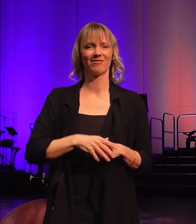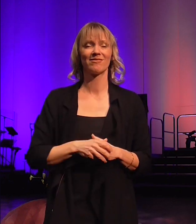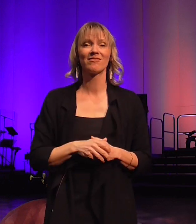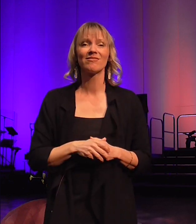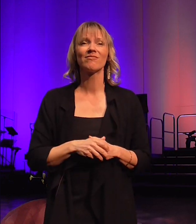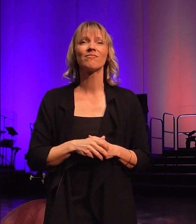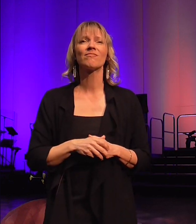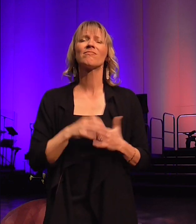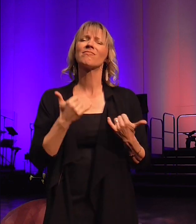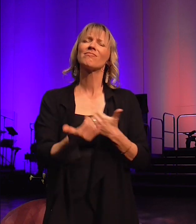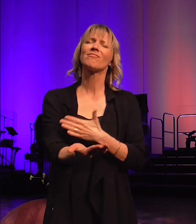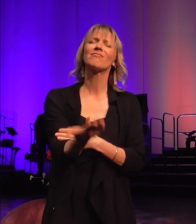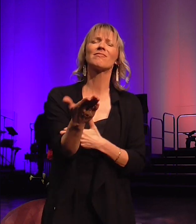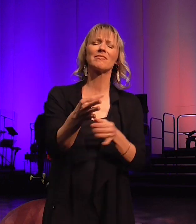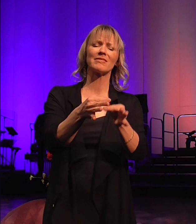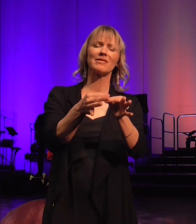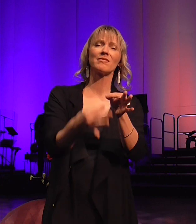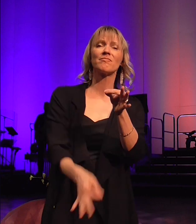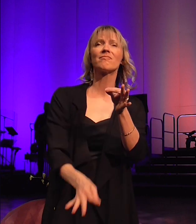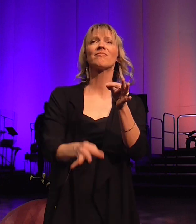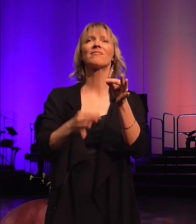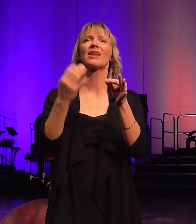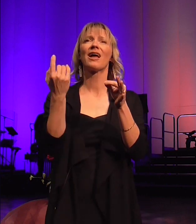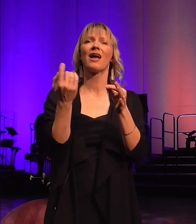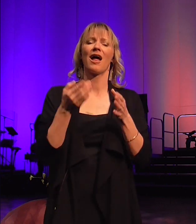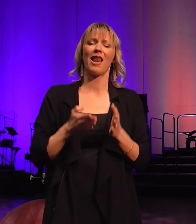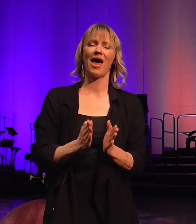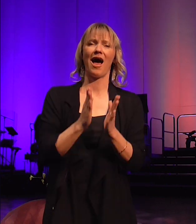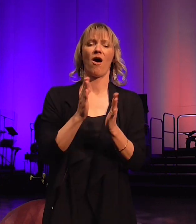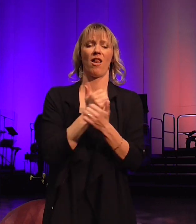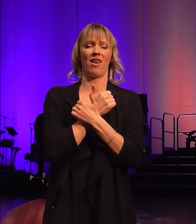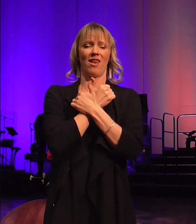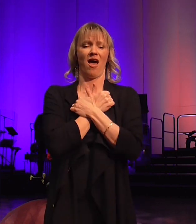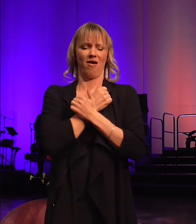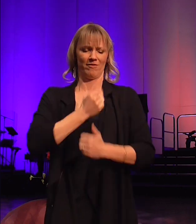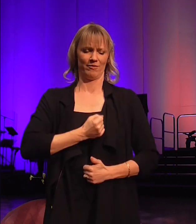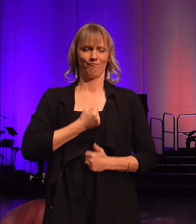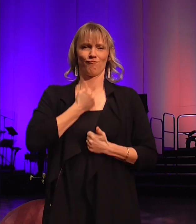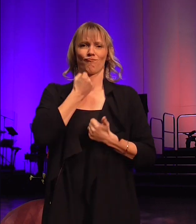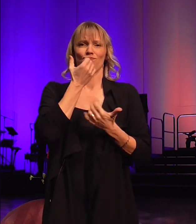So this morning we simply allow that love to be expressed